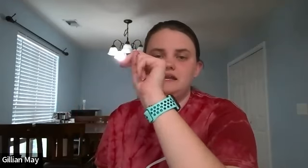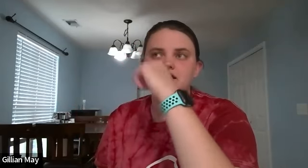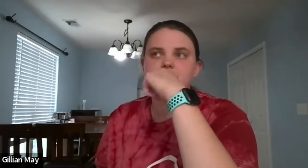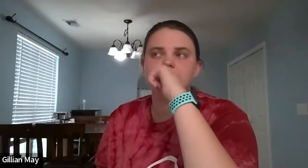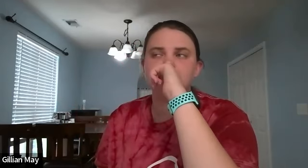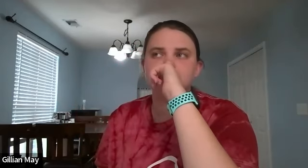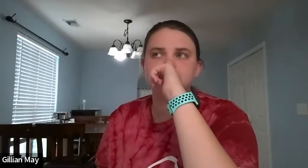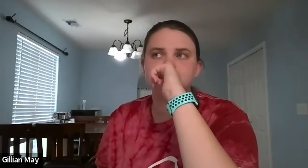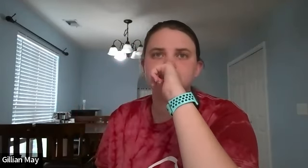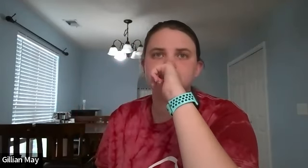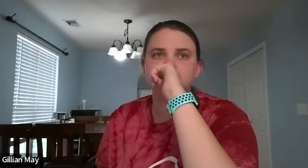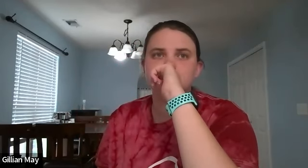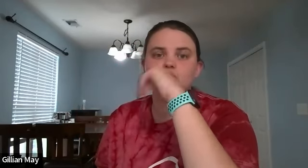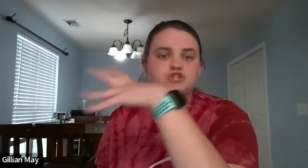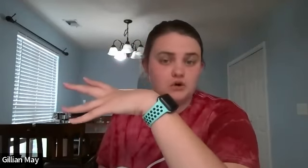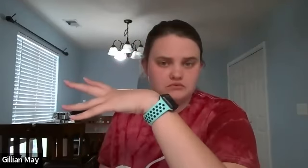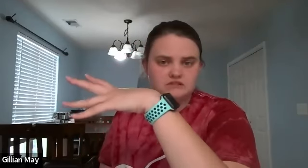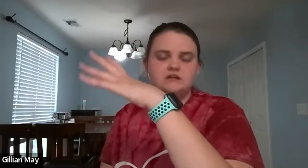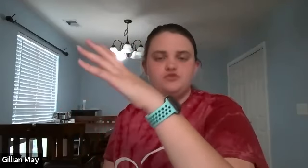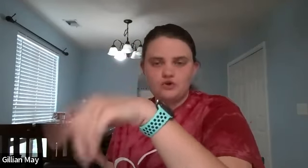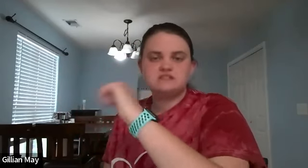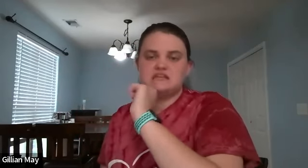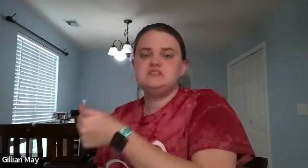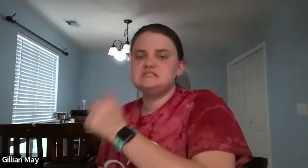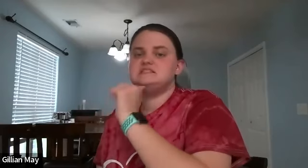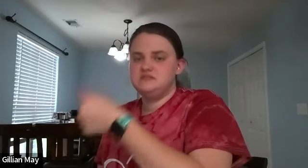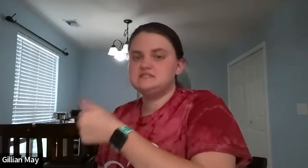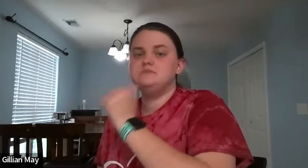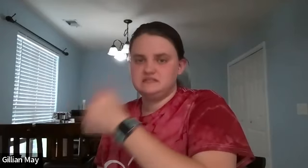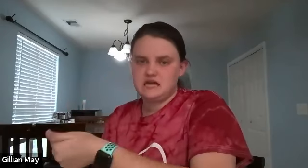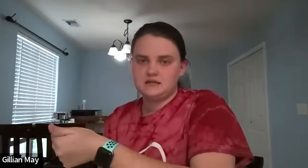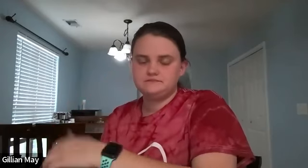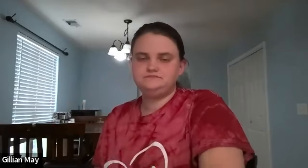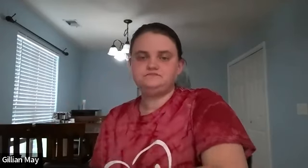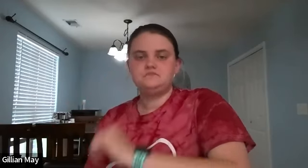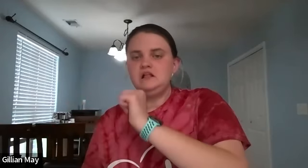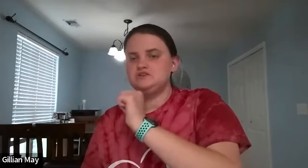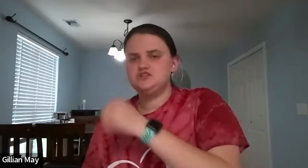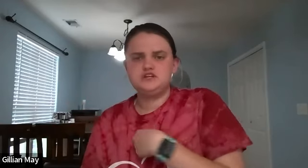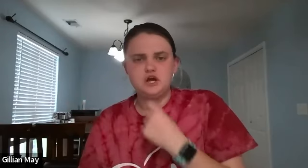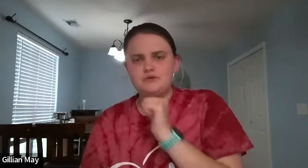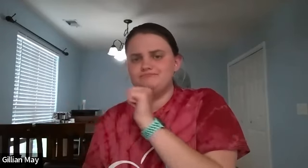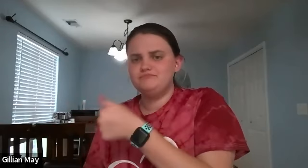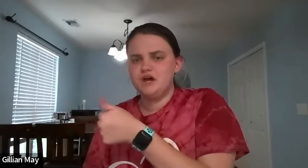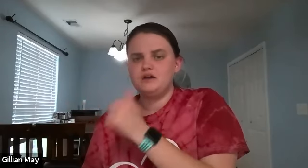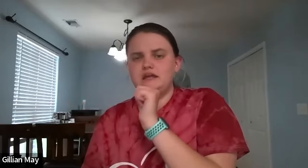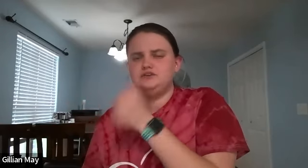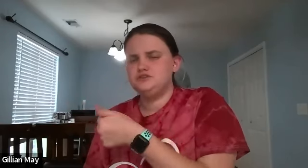it. Or don't. Those that this means that. So you can go